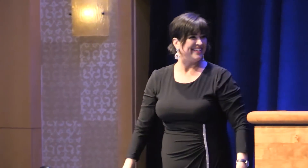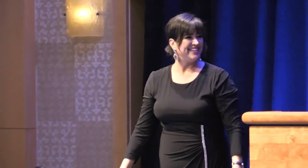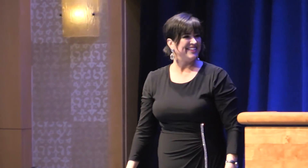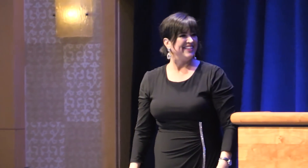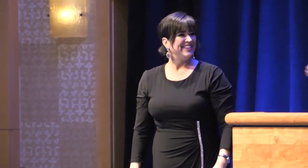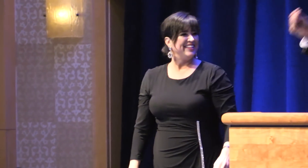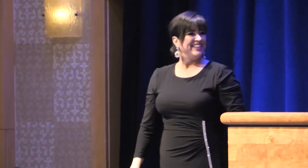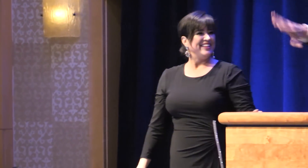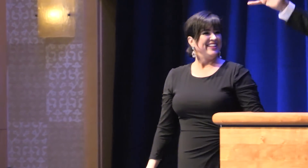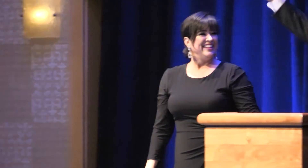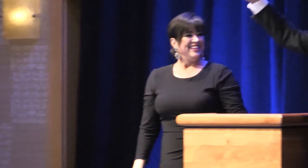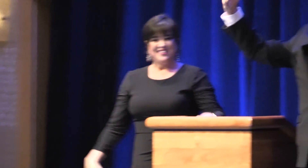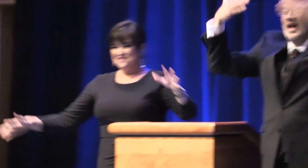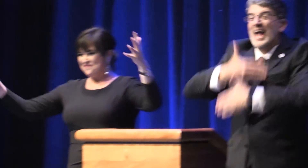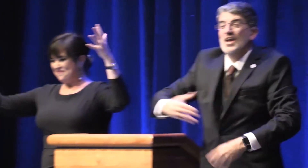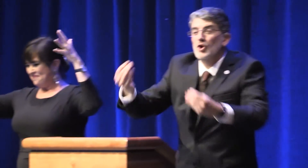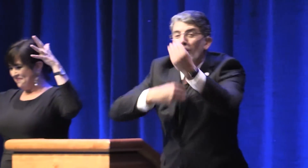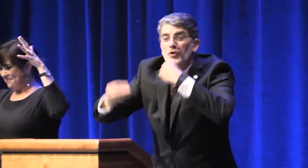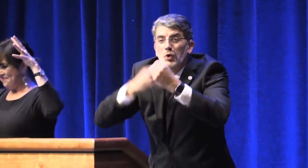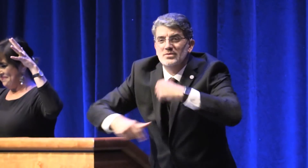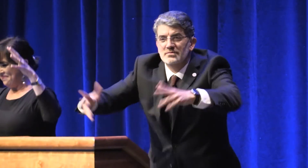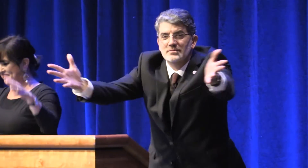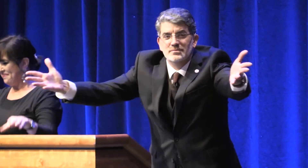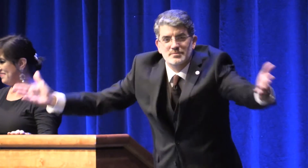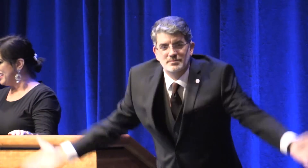till then to enjoy your dinner. Enjoy your food.